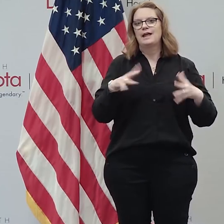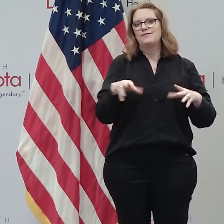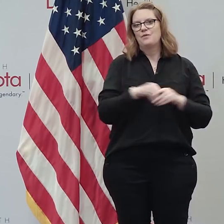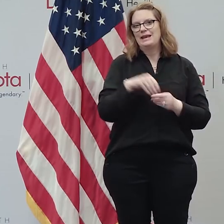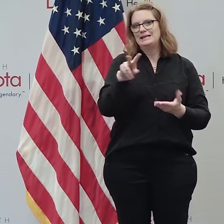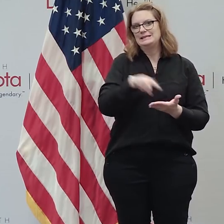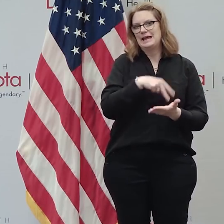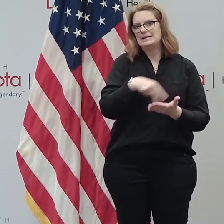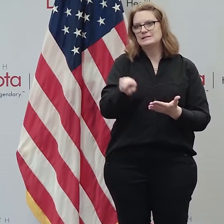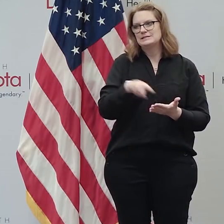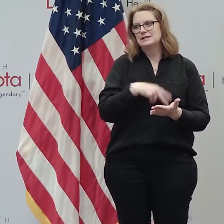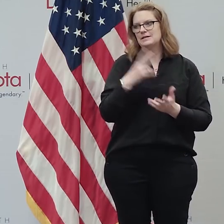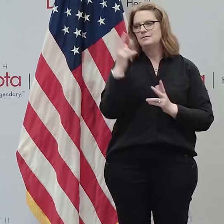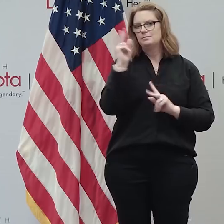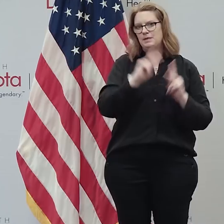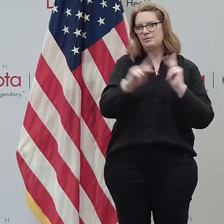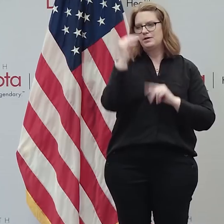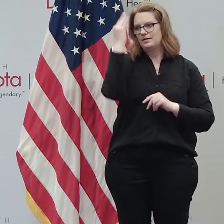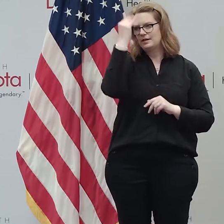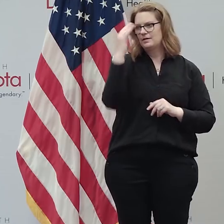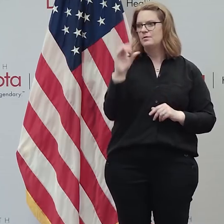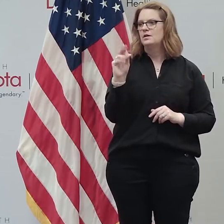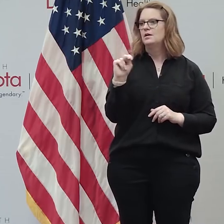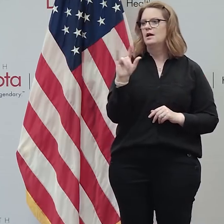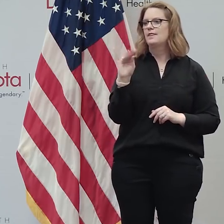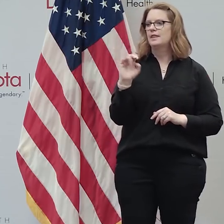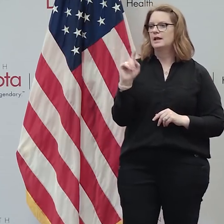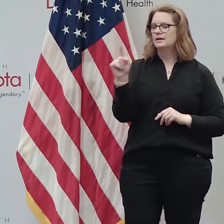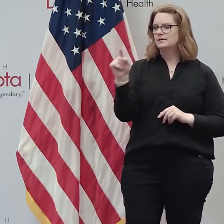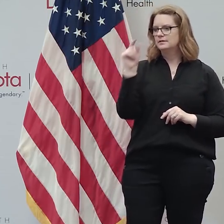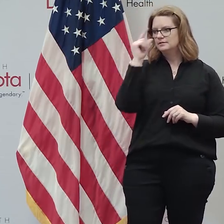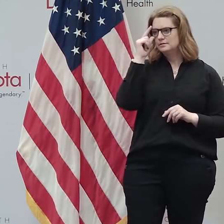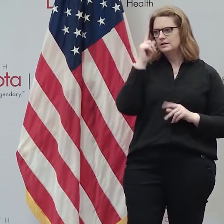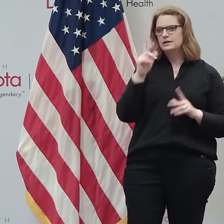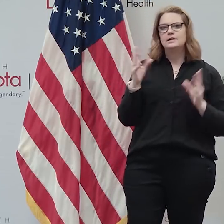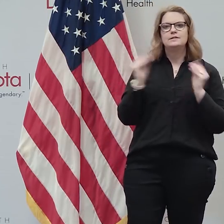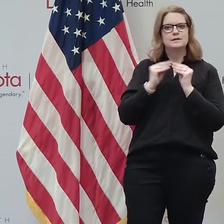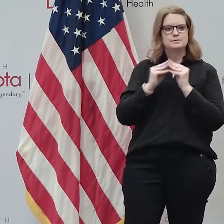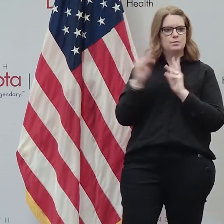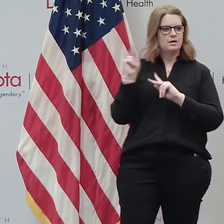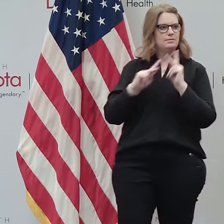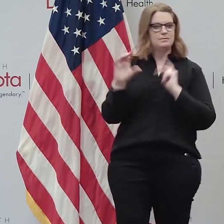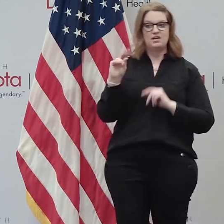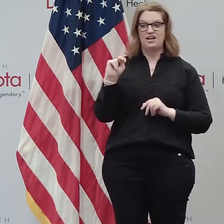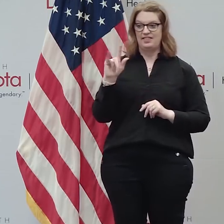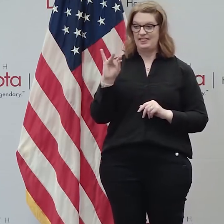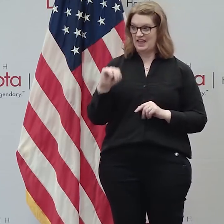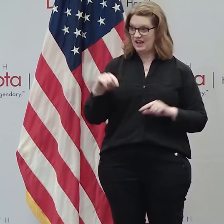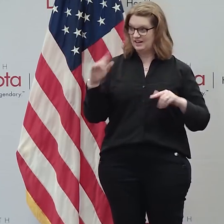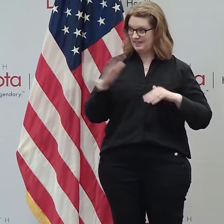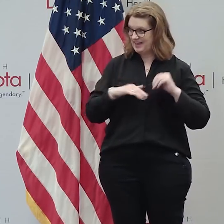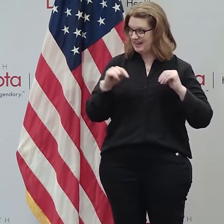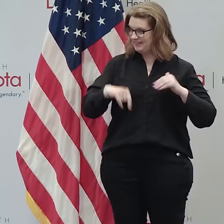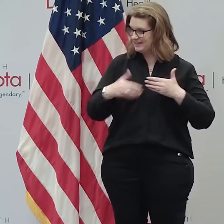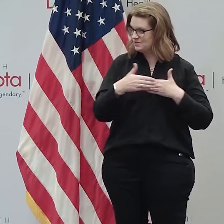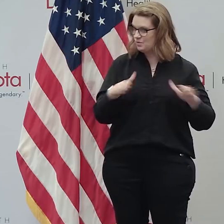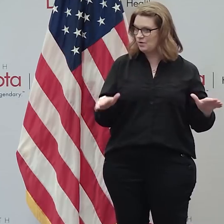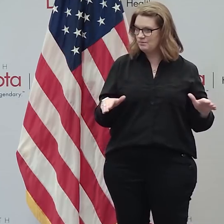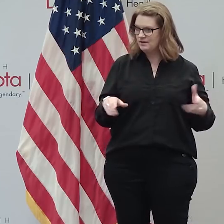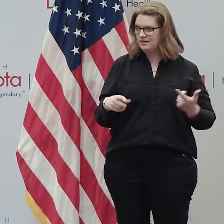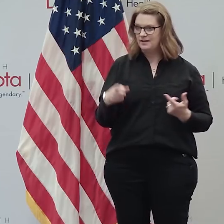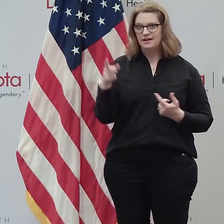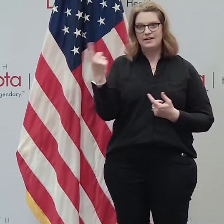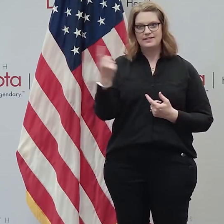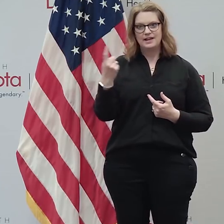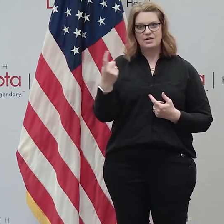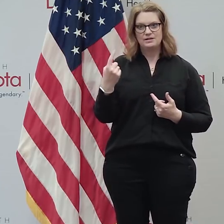up that people are thinking about. We're going to take another one online, because I know there's actually more people online than there are in this room, and we've heard from them that they don't feel they get